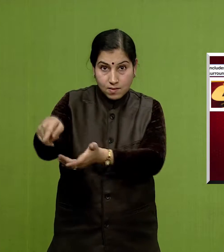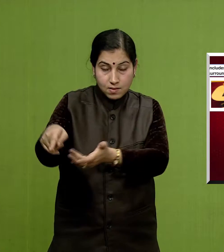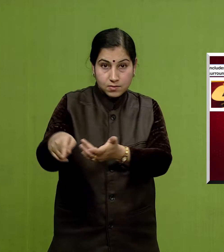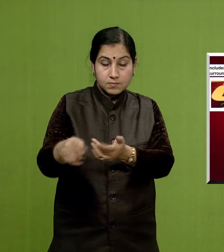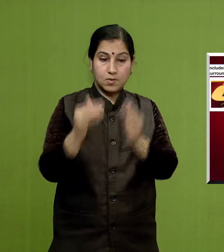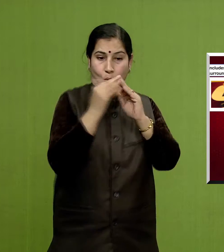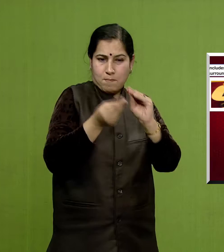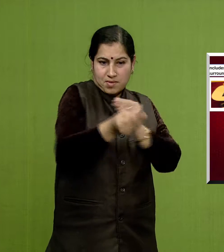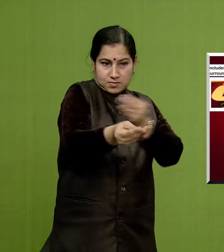neighborhood,